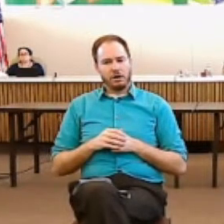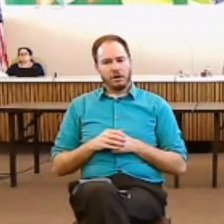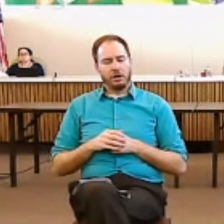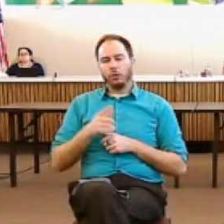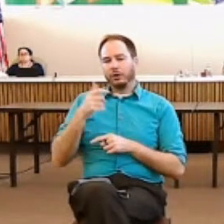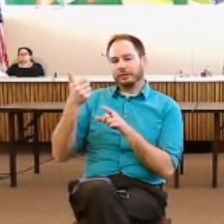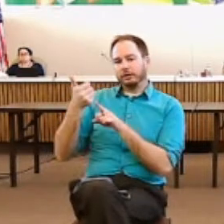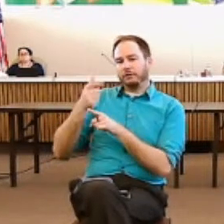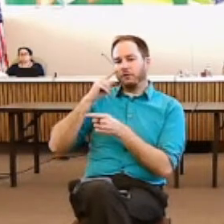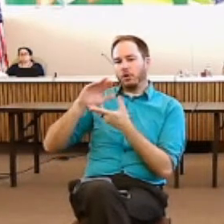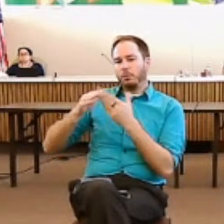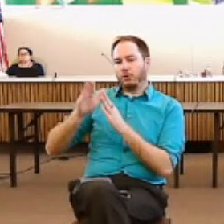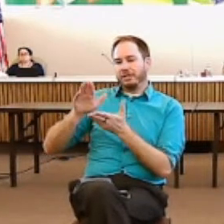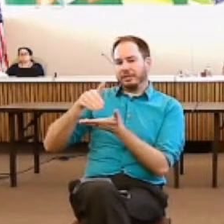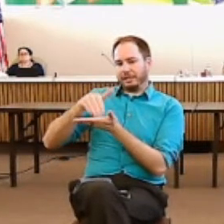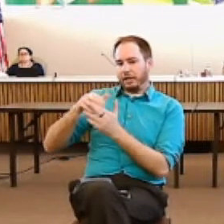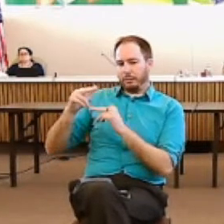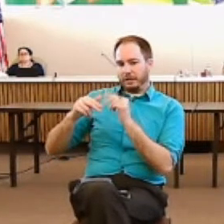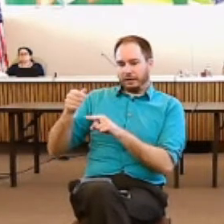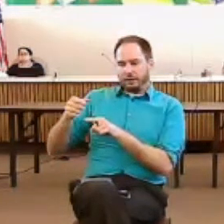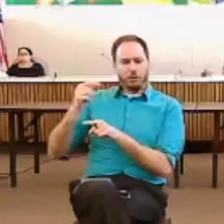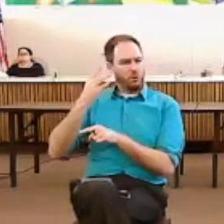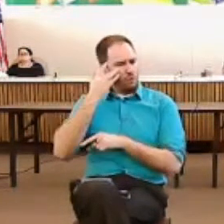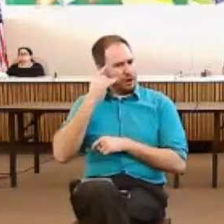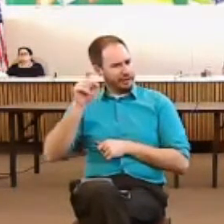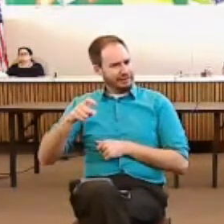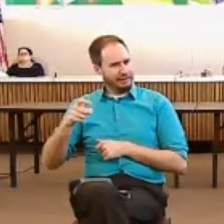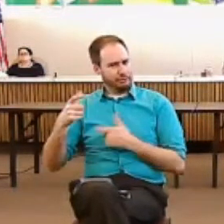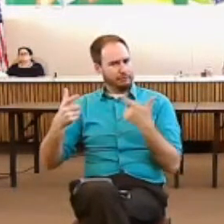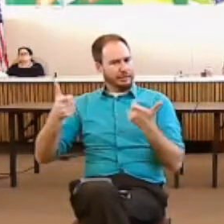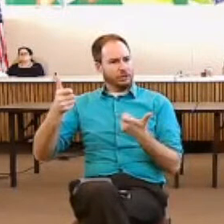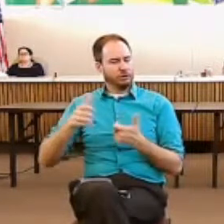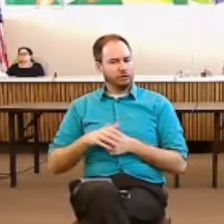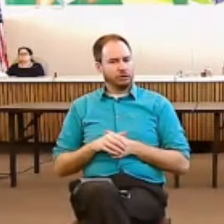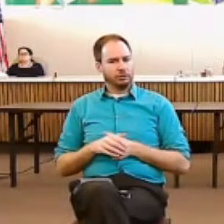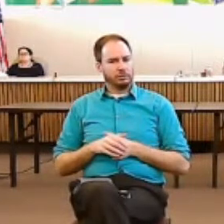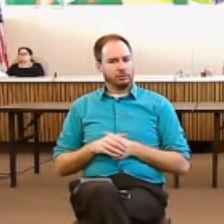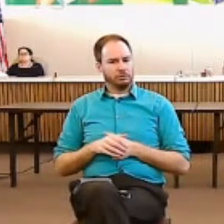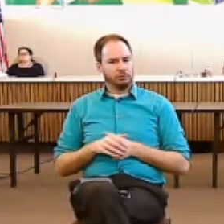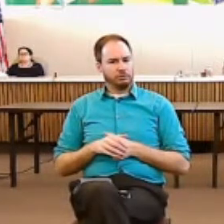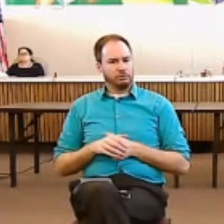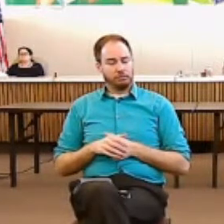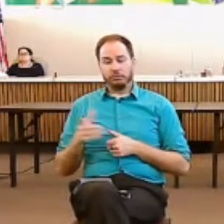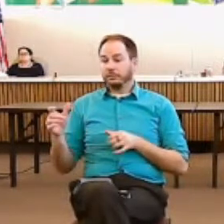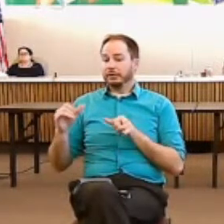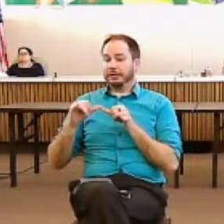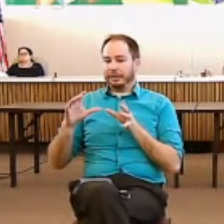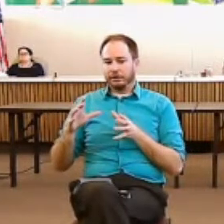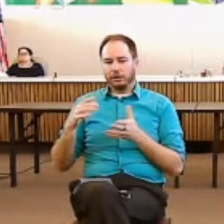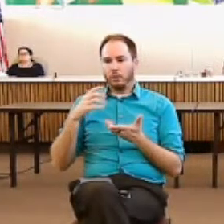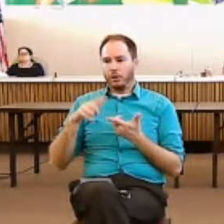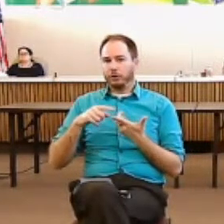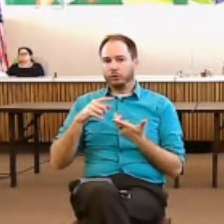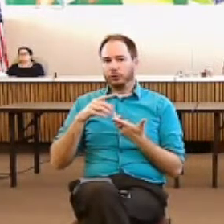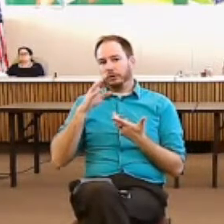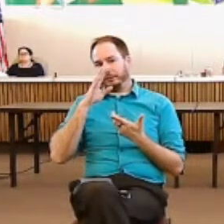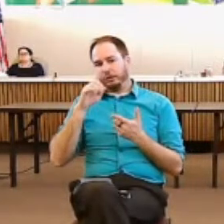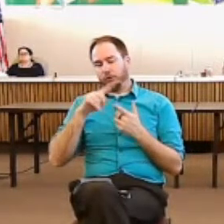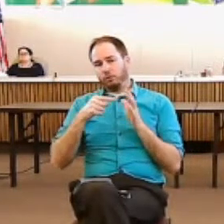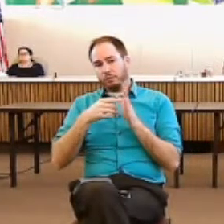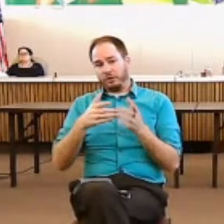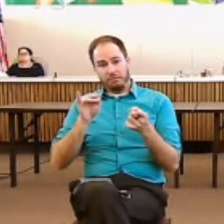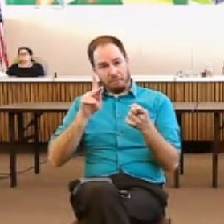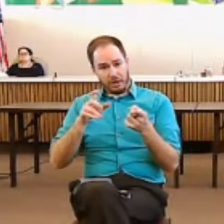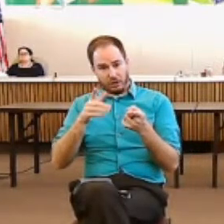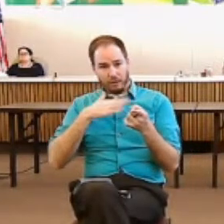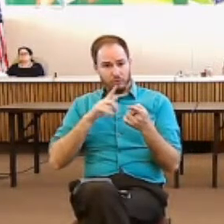It's the community center. Right. Why do you want that? Well, at the risk of speaking for Mike's, by all means, if you want to